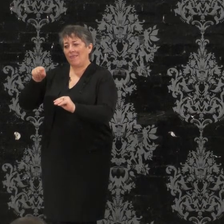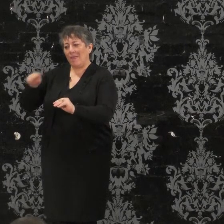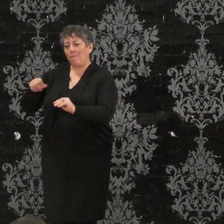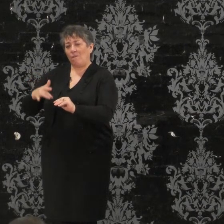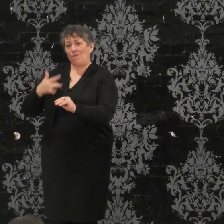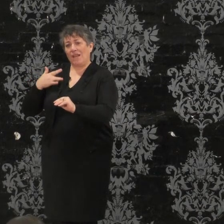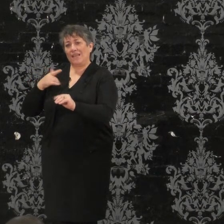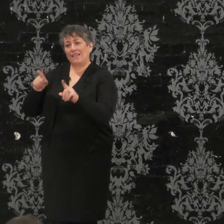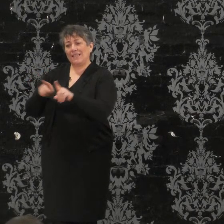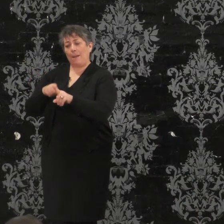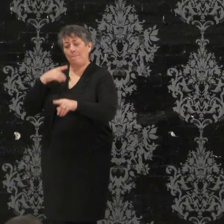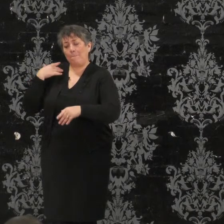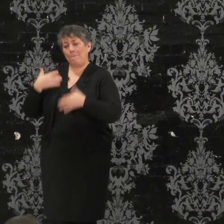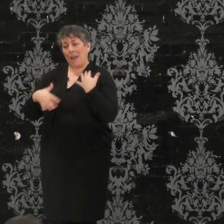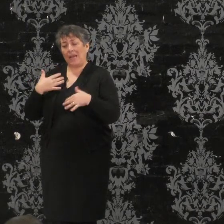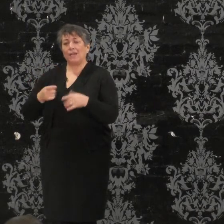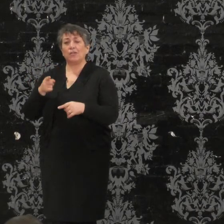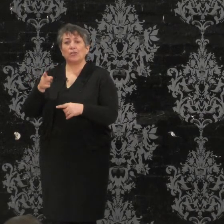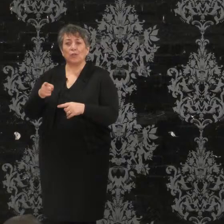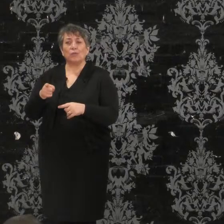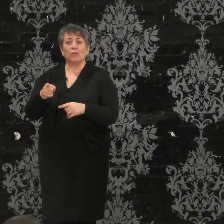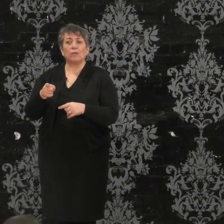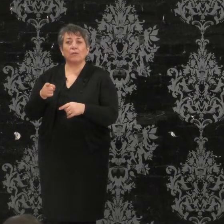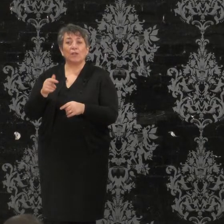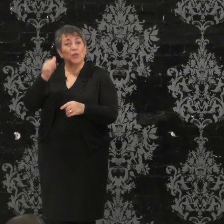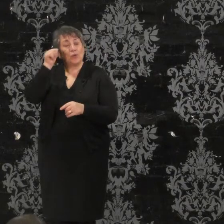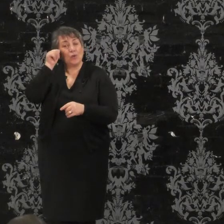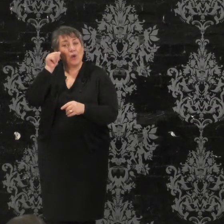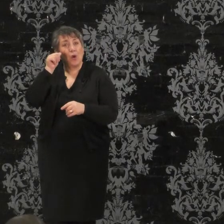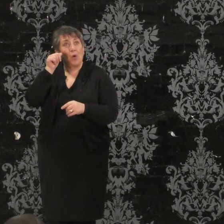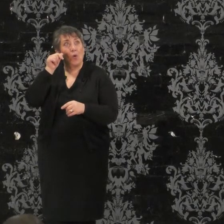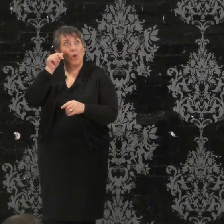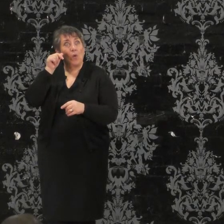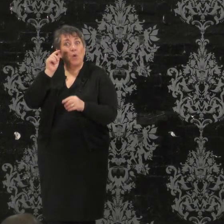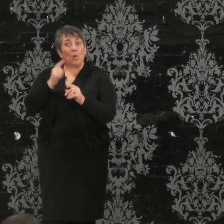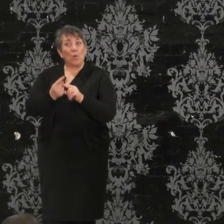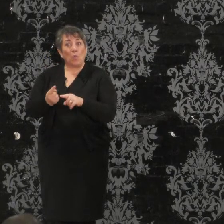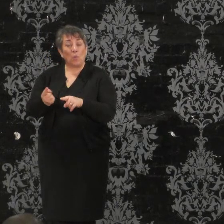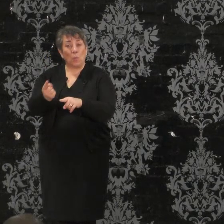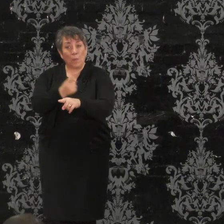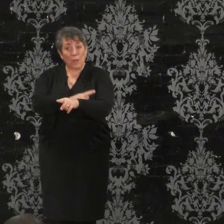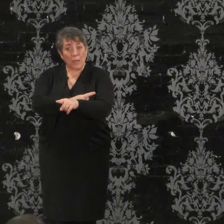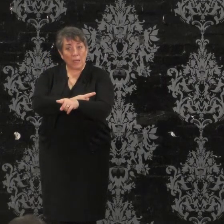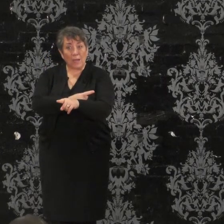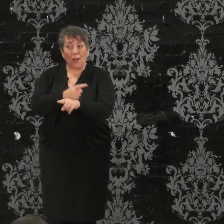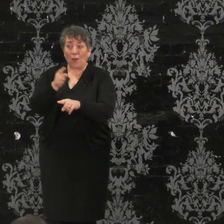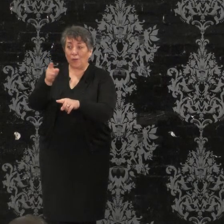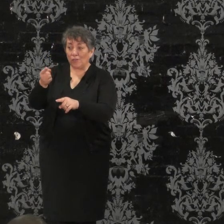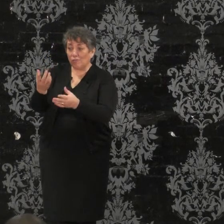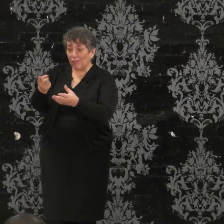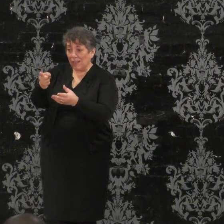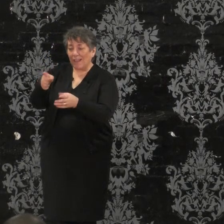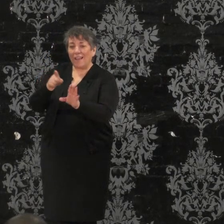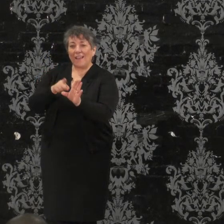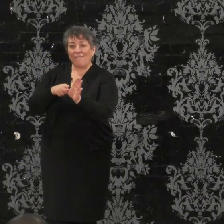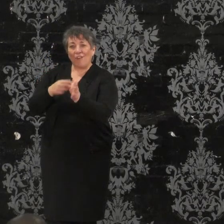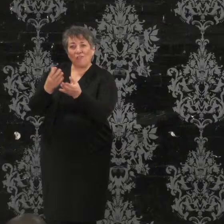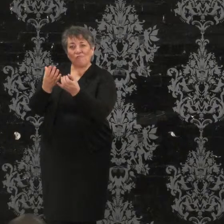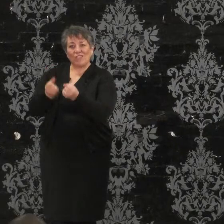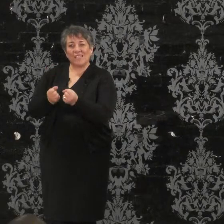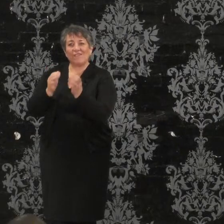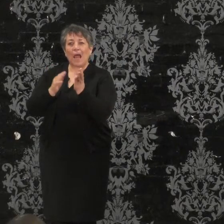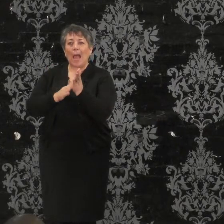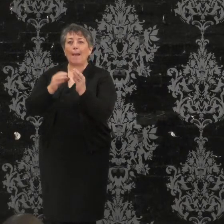know, just over a week ago, Yvonne received an MBE at Windsor